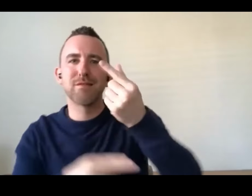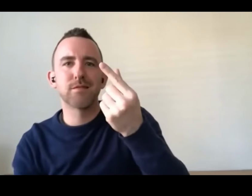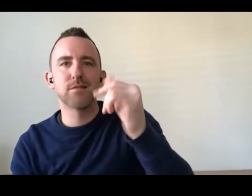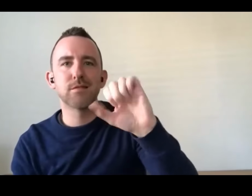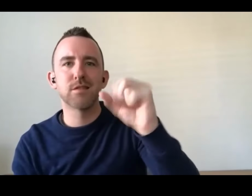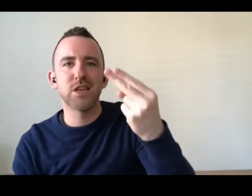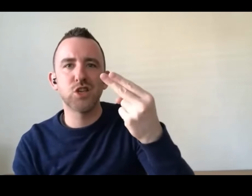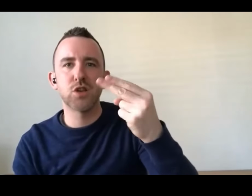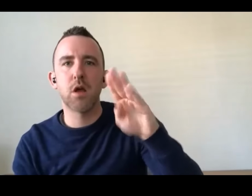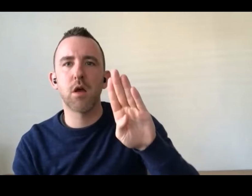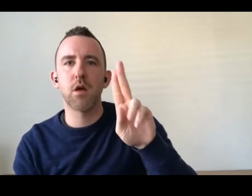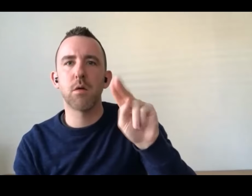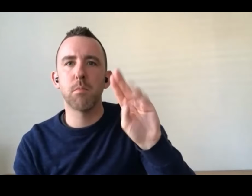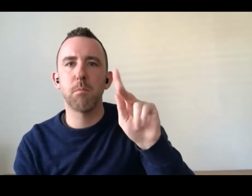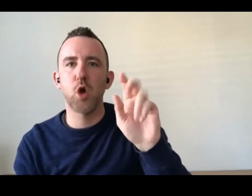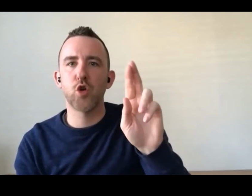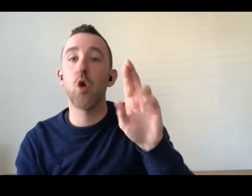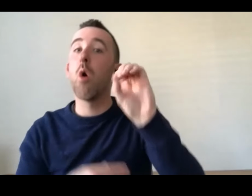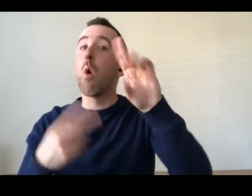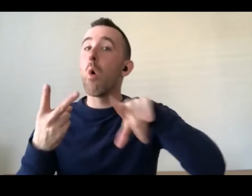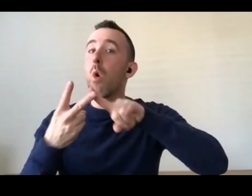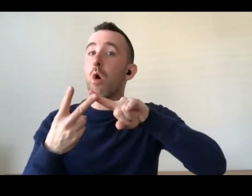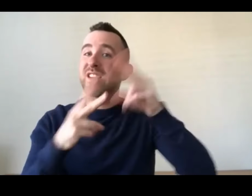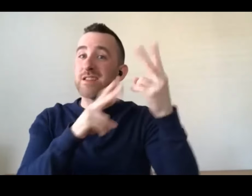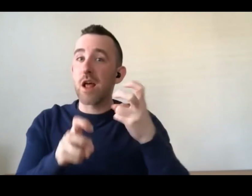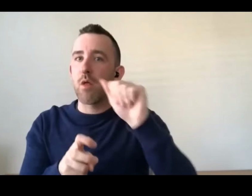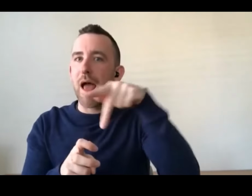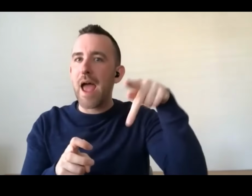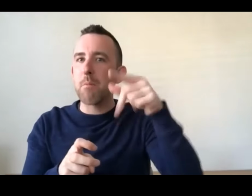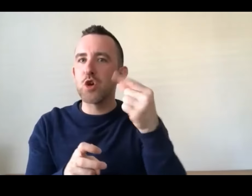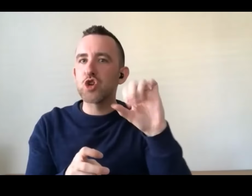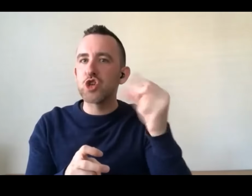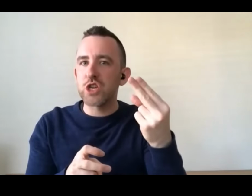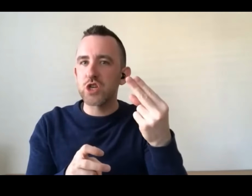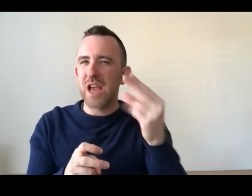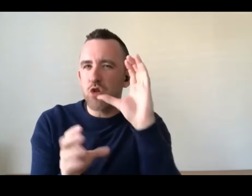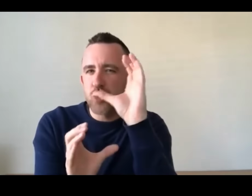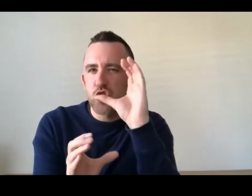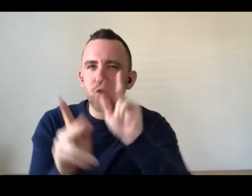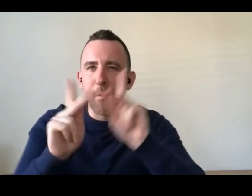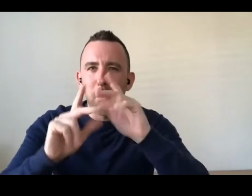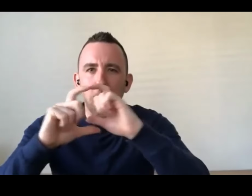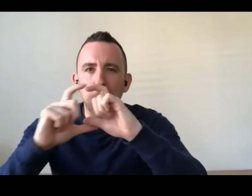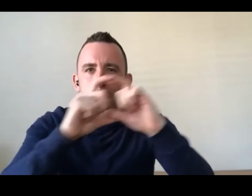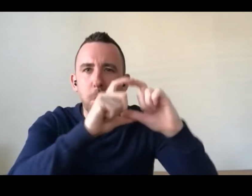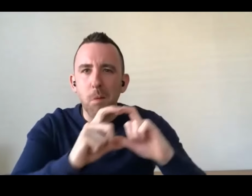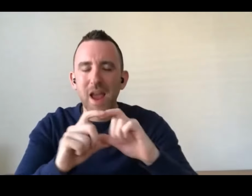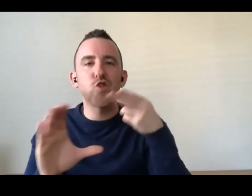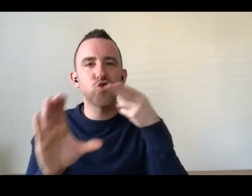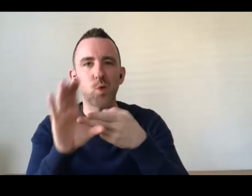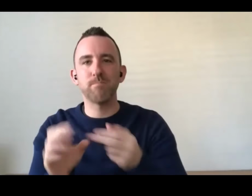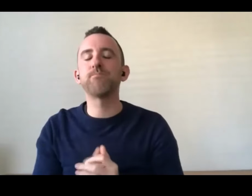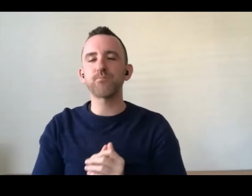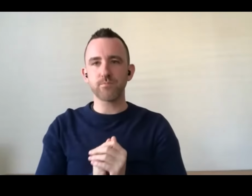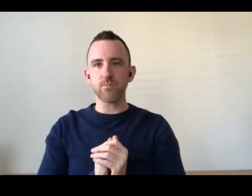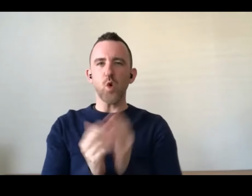app and, as I said, within the website. You can search for teams there. There are other Facebook groups as